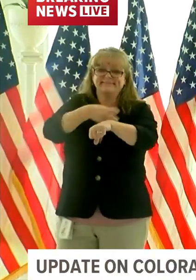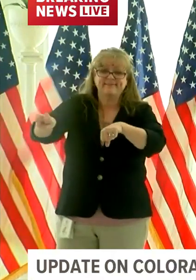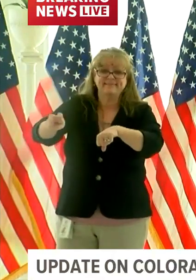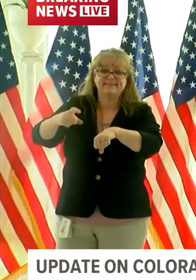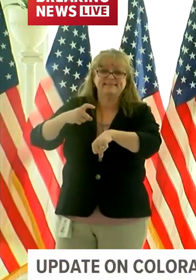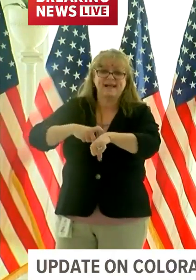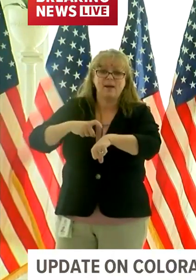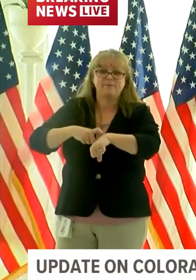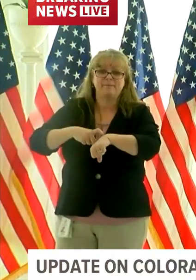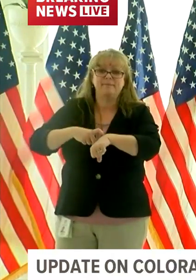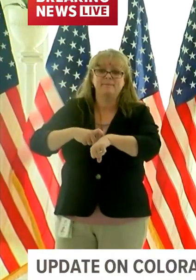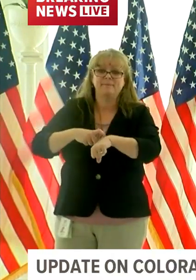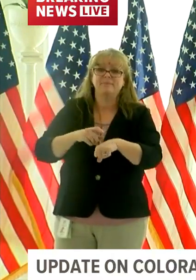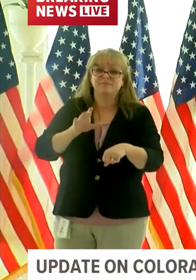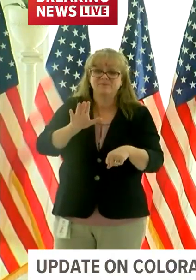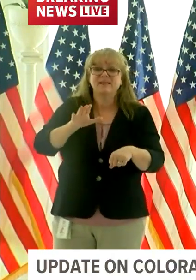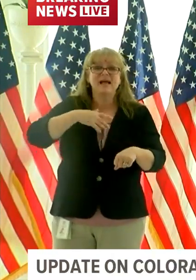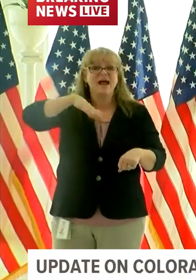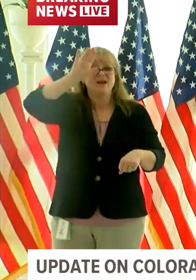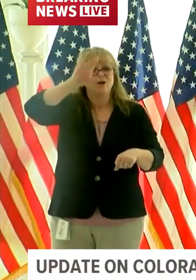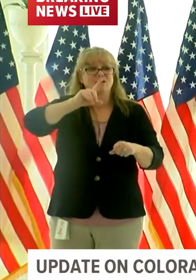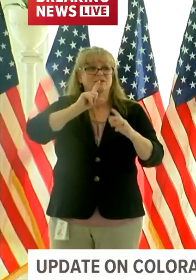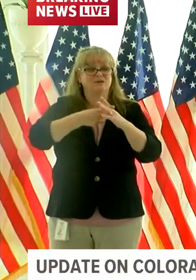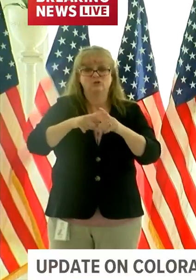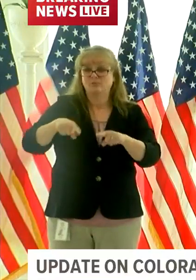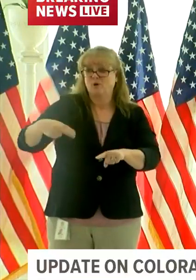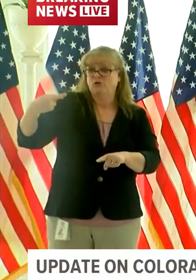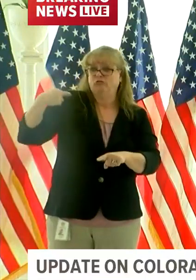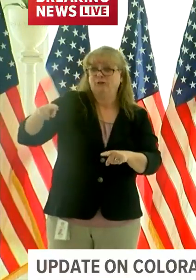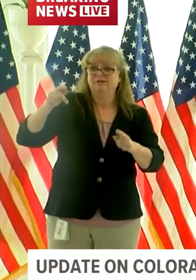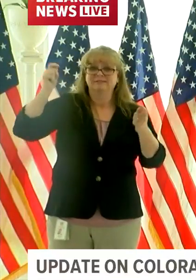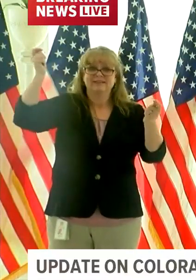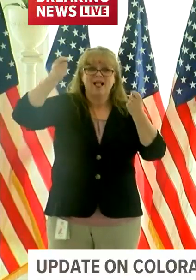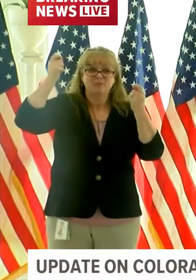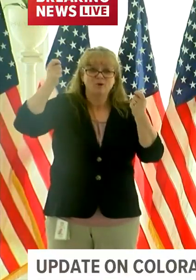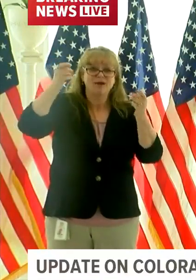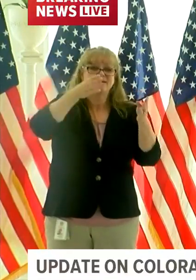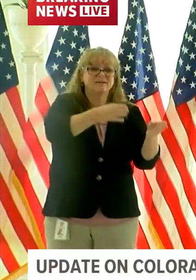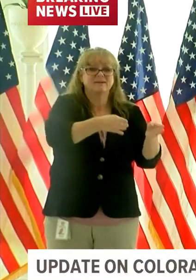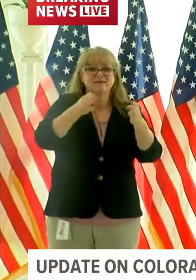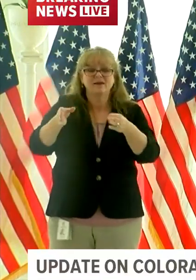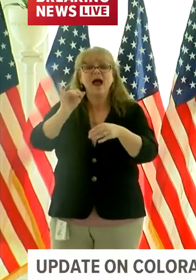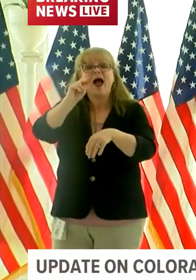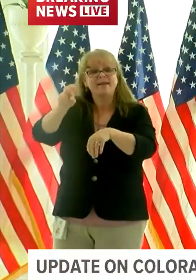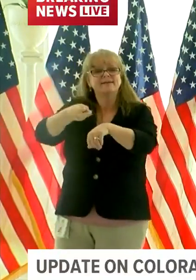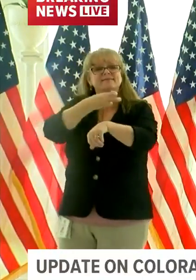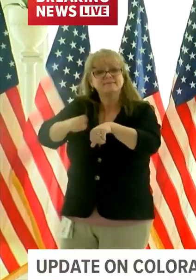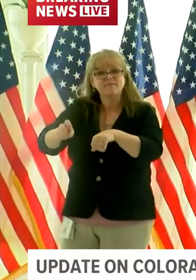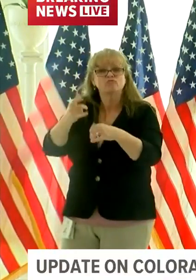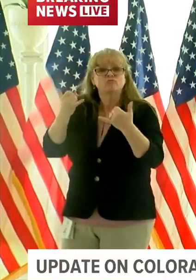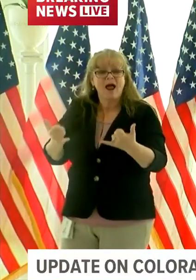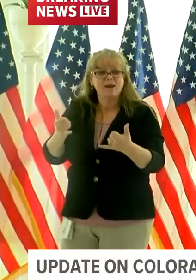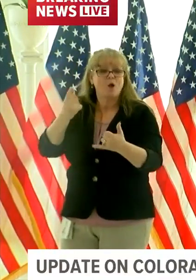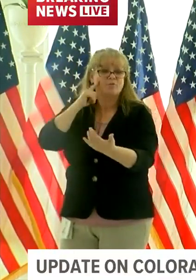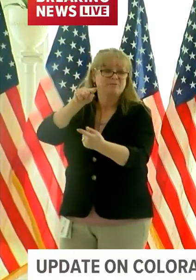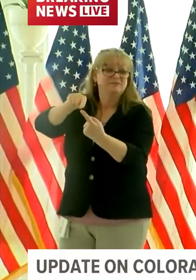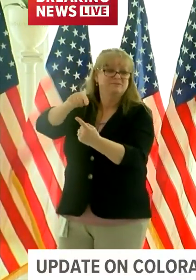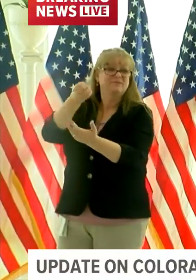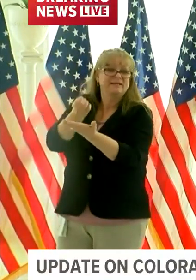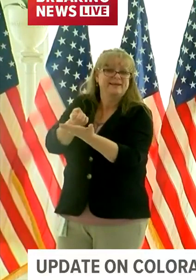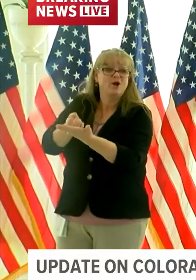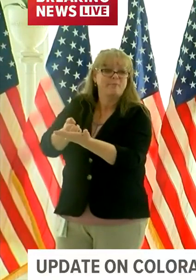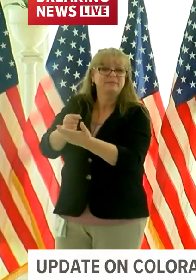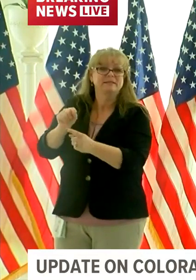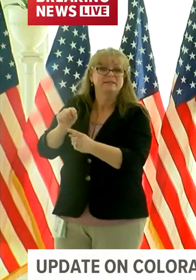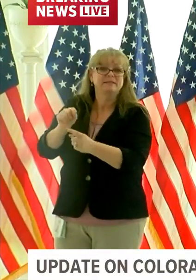but also a challenging time economically for the people of our state. But, it gives me faith